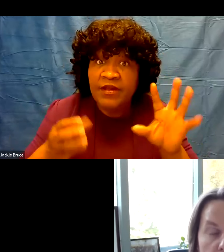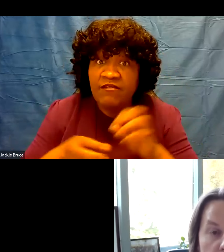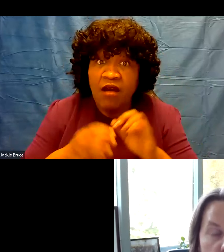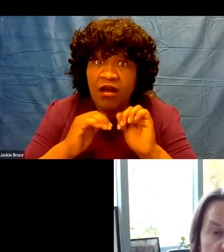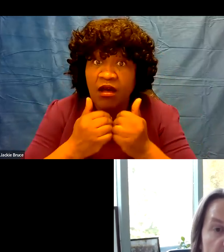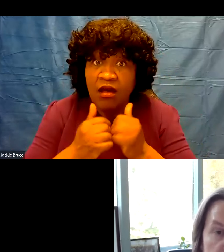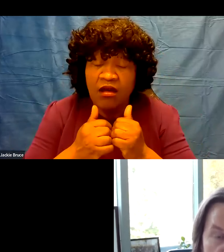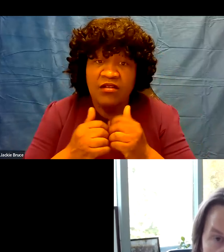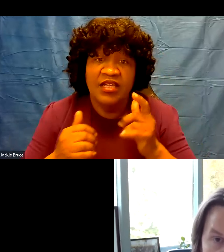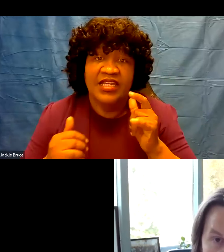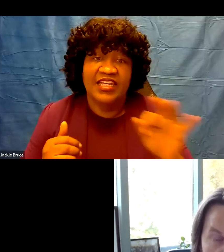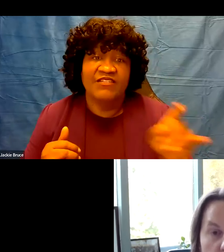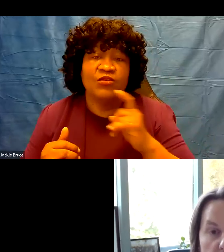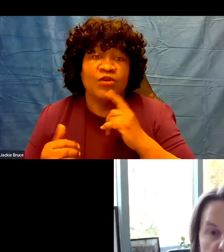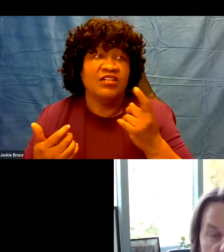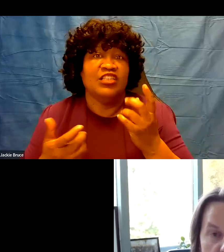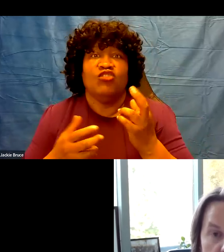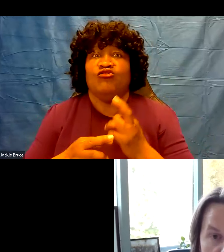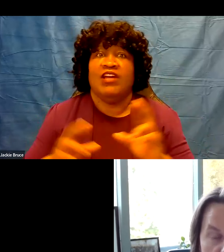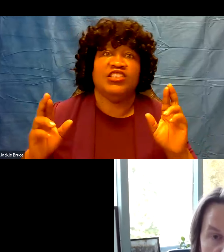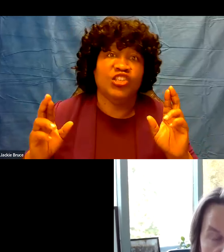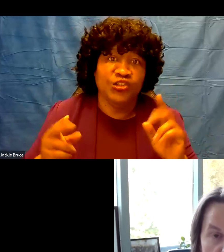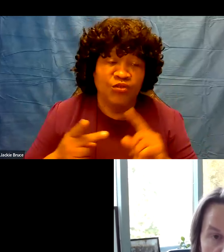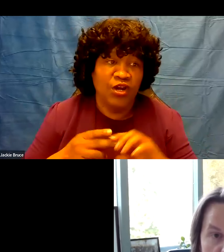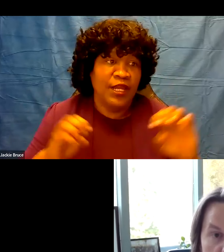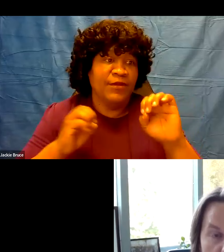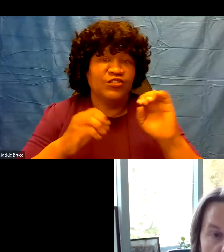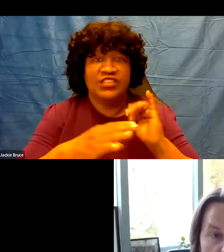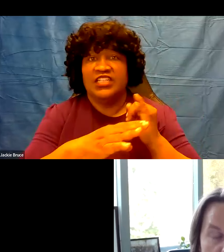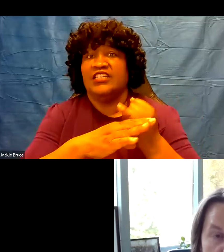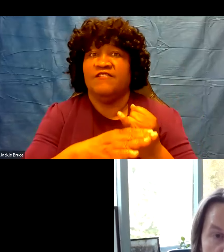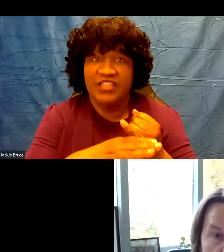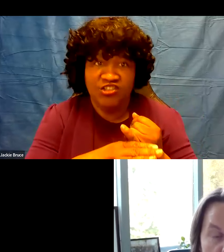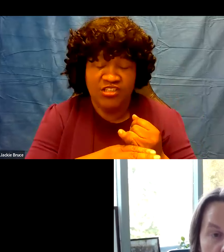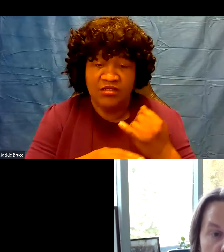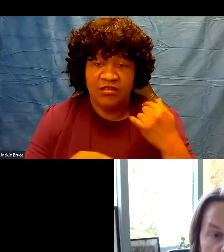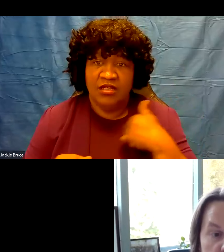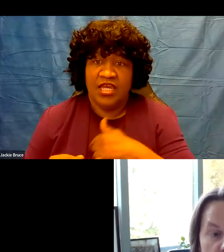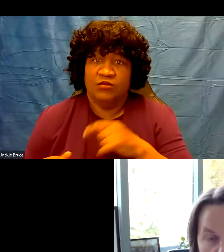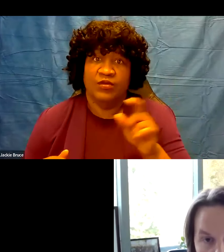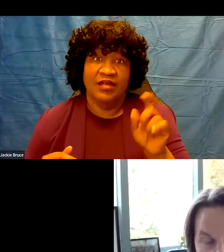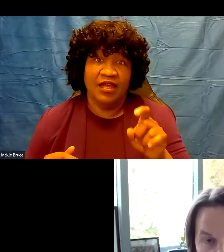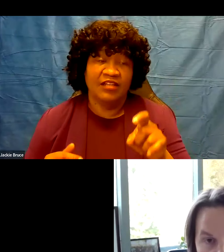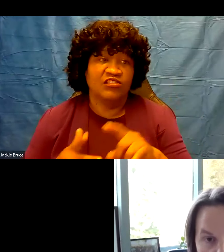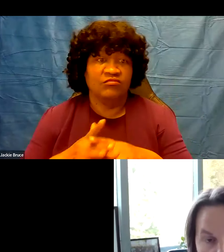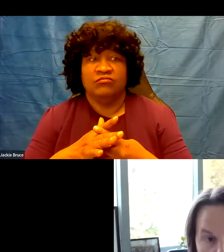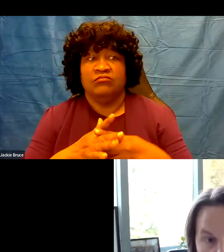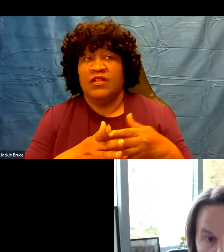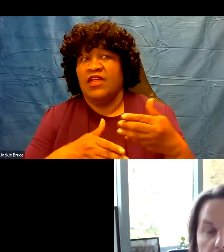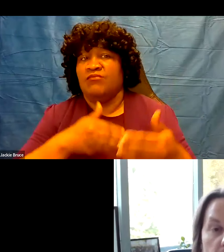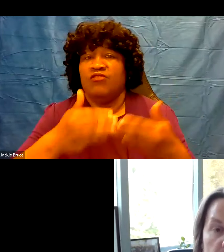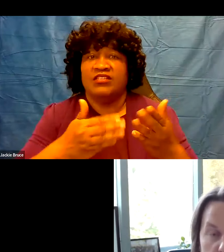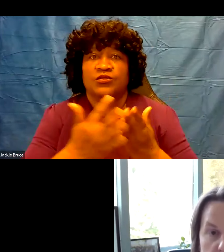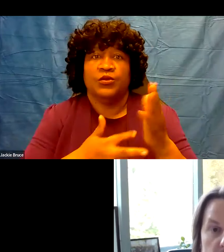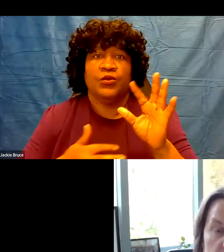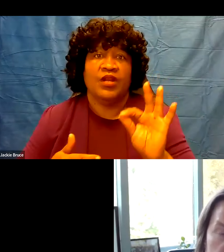if it was an active rescue or emergency intervention situation where we had to initiate that process through